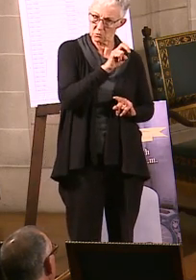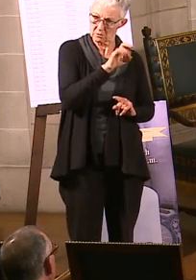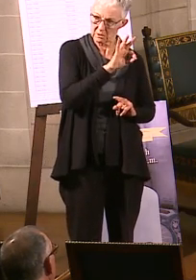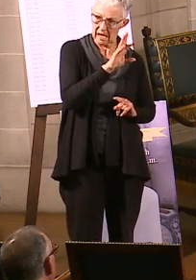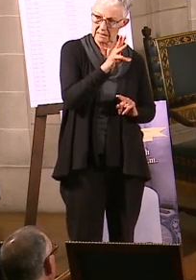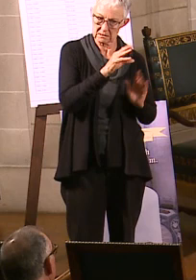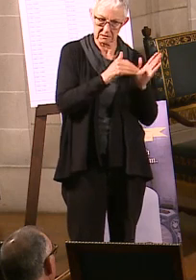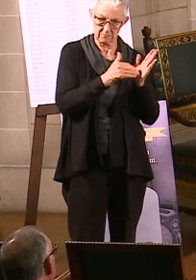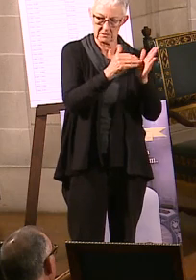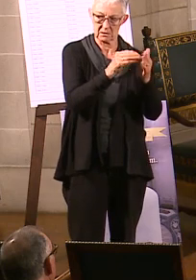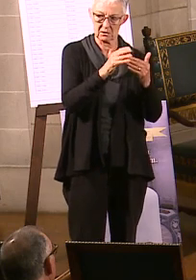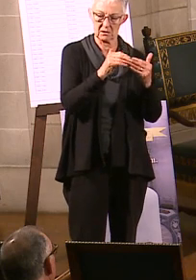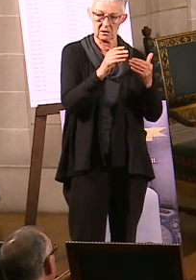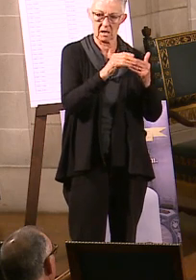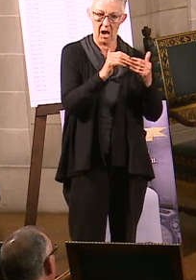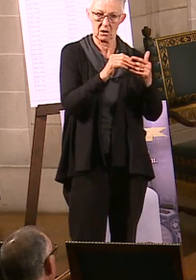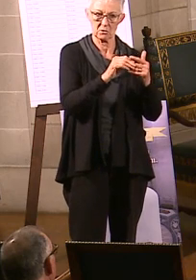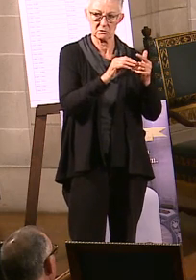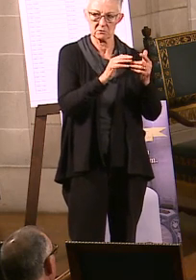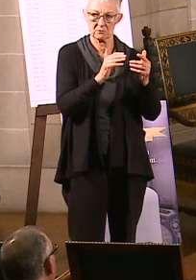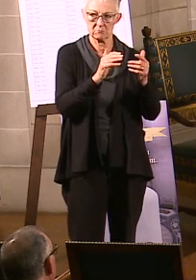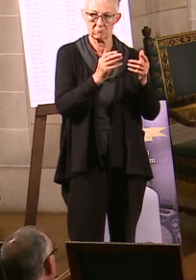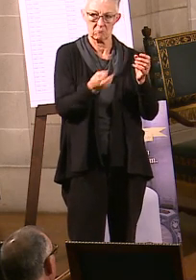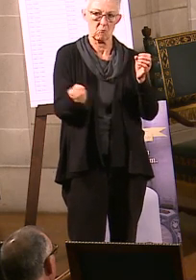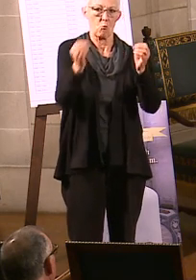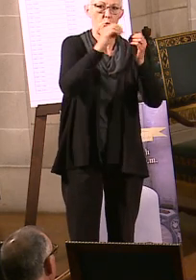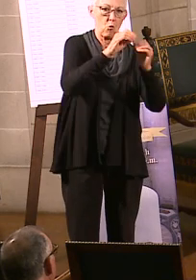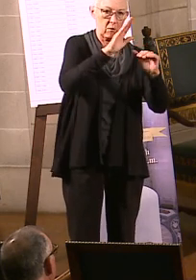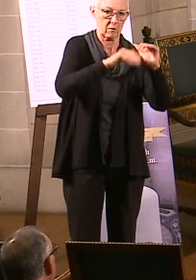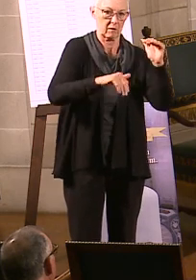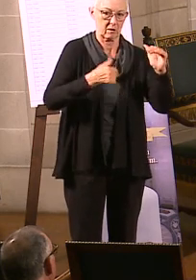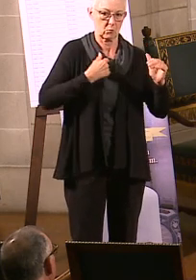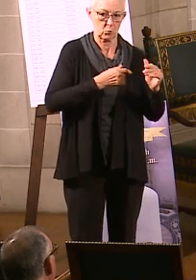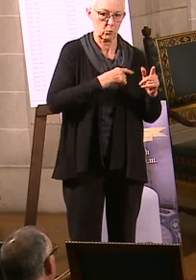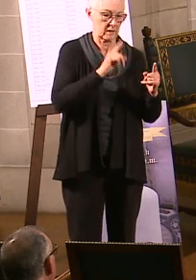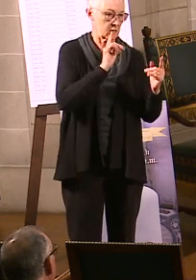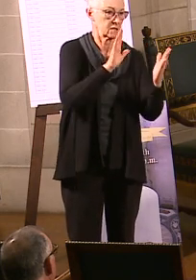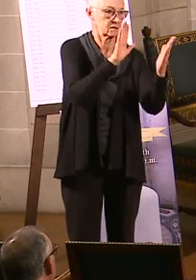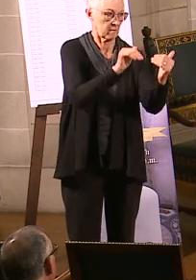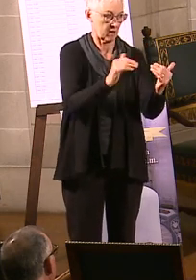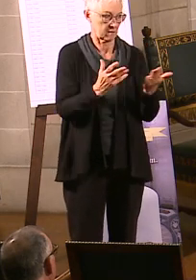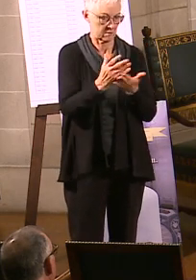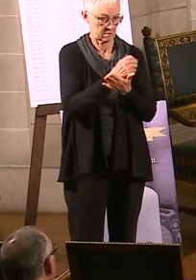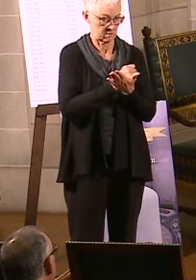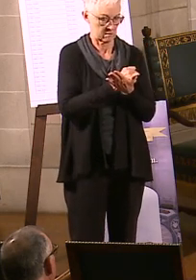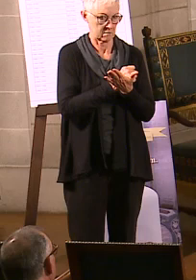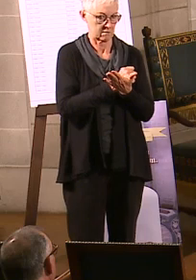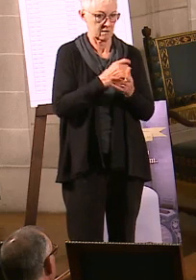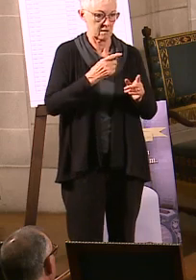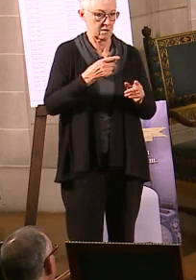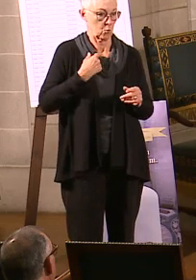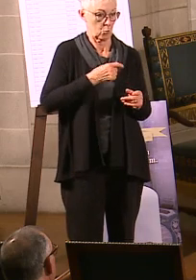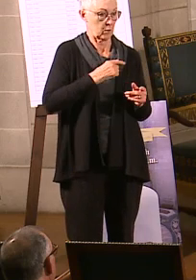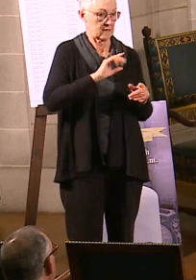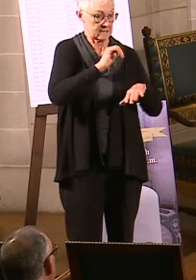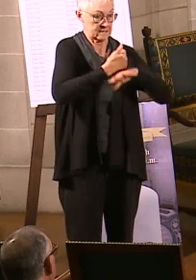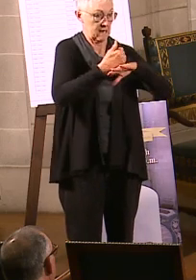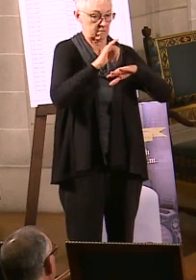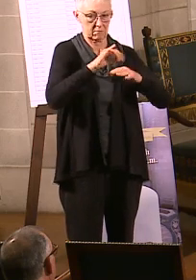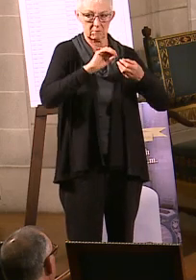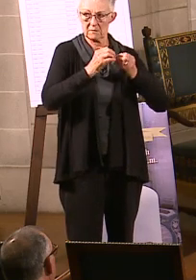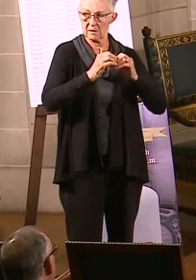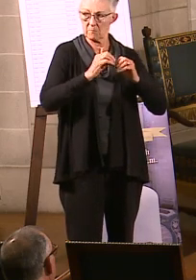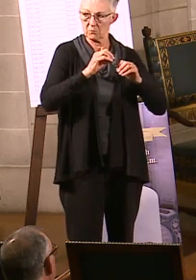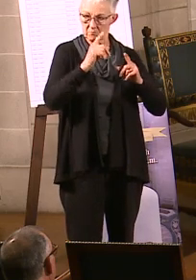of forecast from the forecast that was set last July. So last July, we set a forecast. That's what we used for the